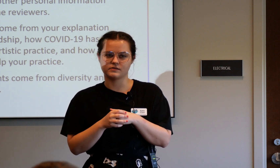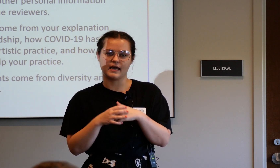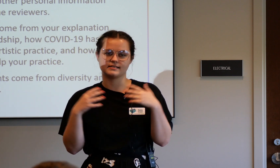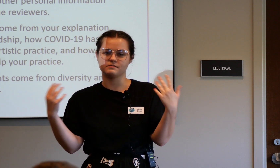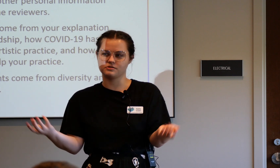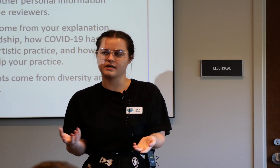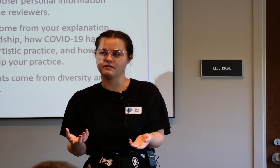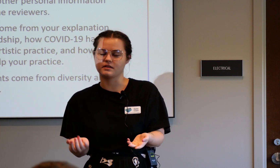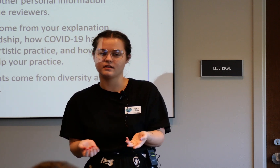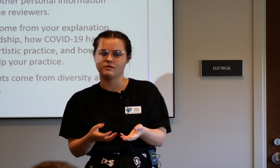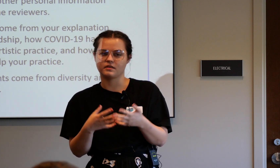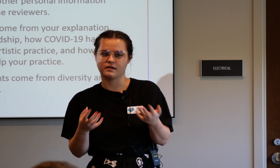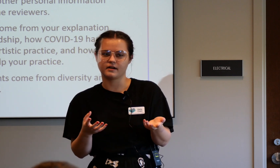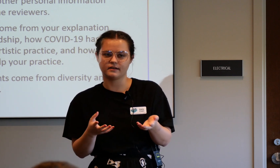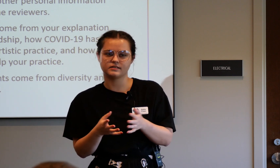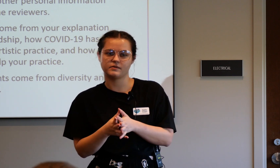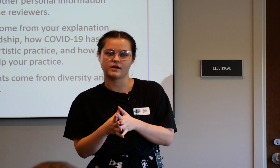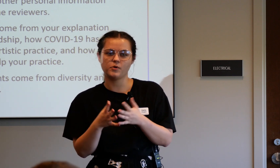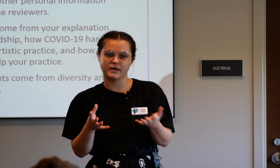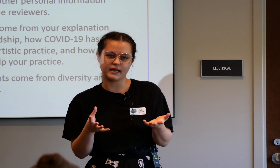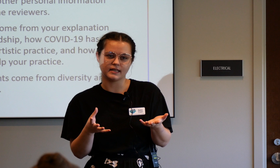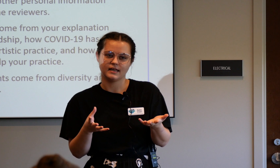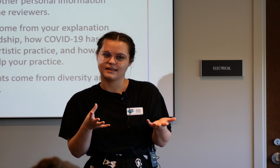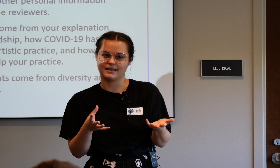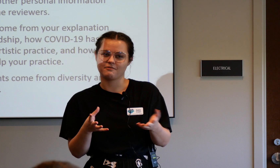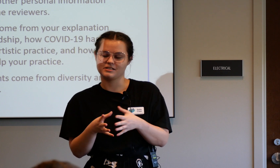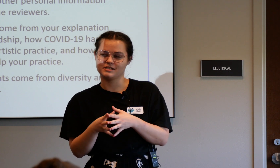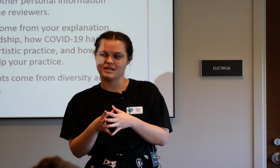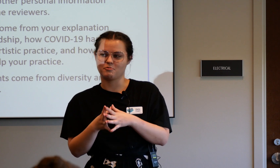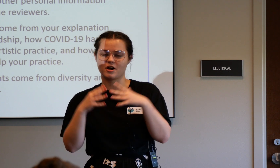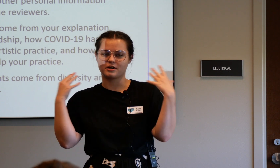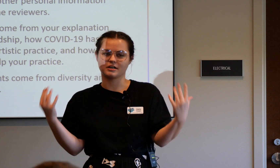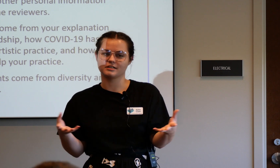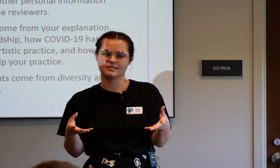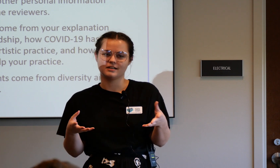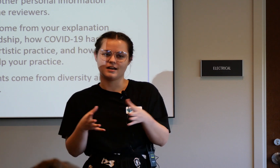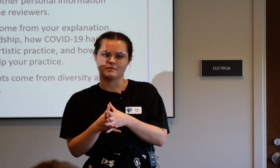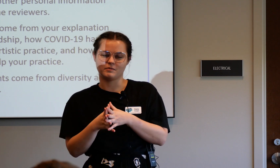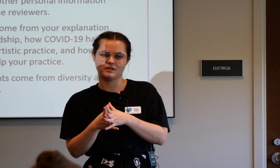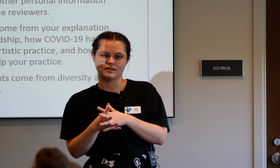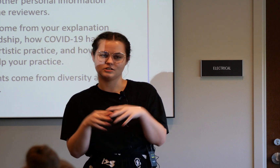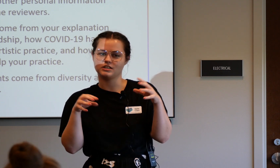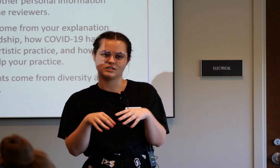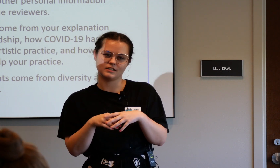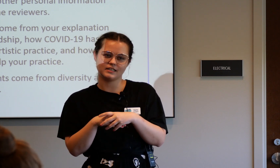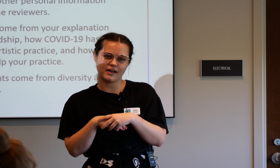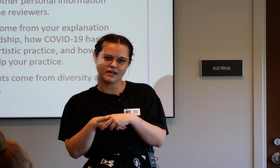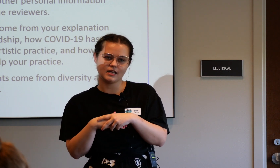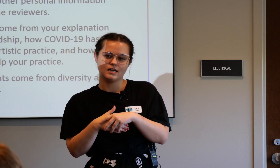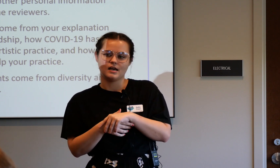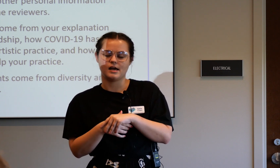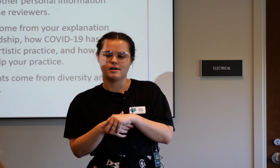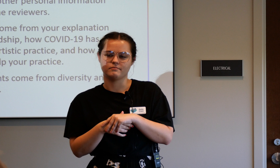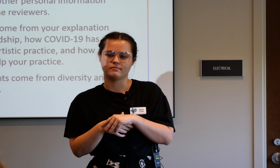good followings, and we asked them to share it with their crowd. So we're hoping that that reaches a broader community than just Johnson